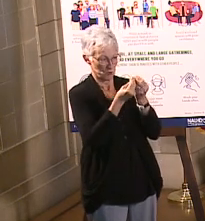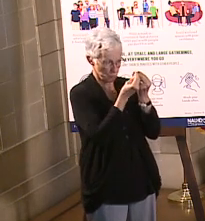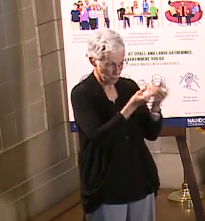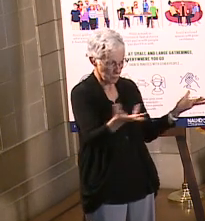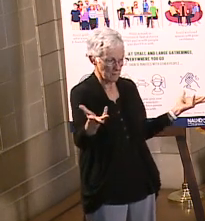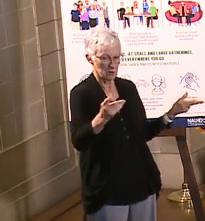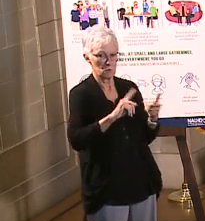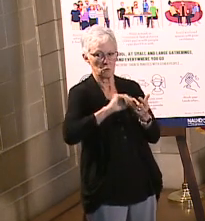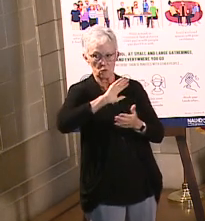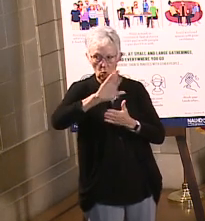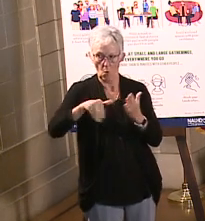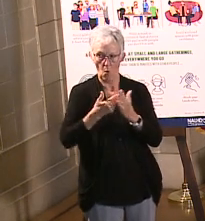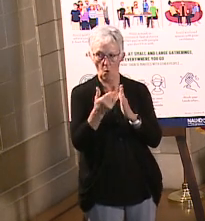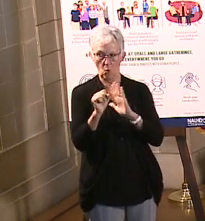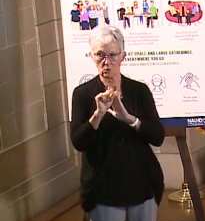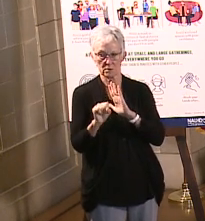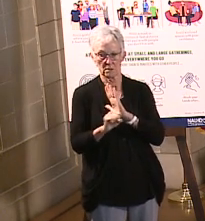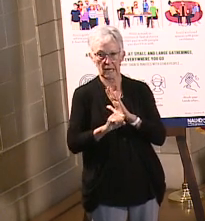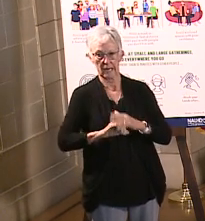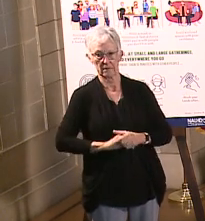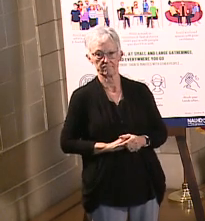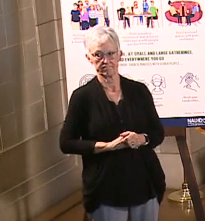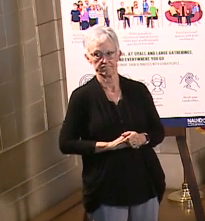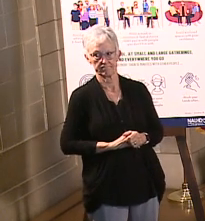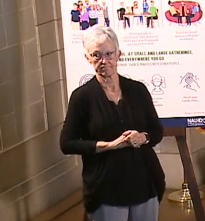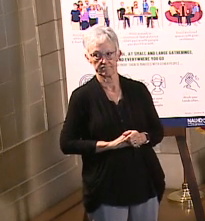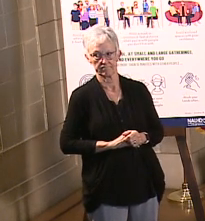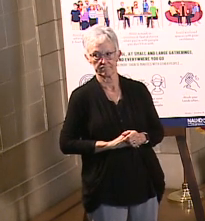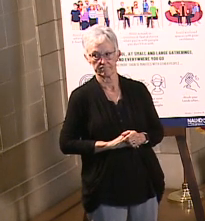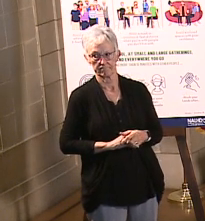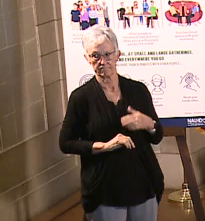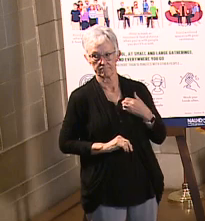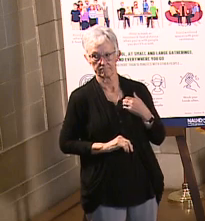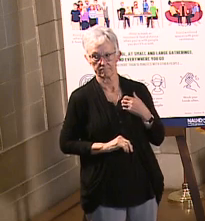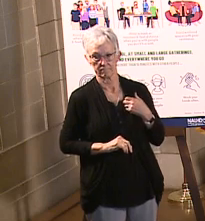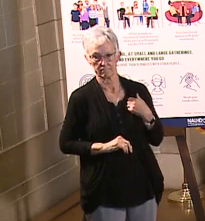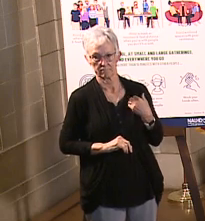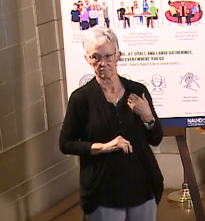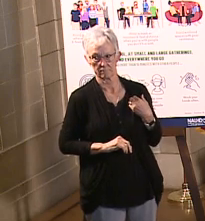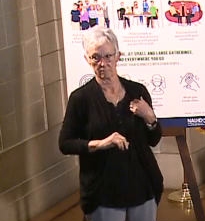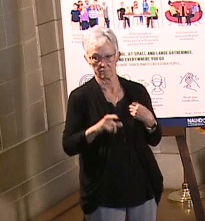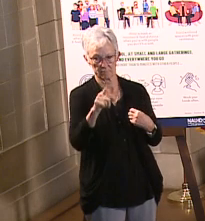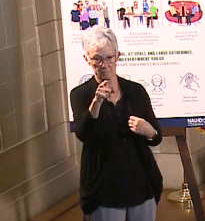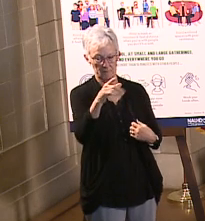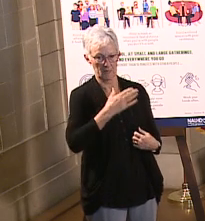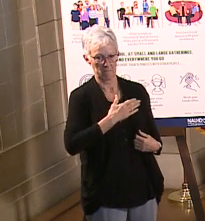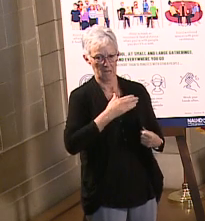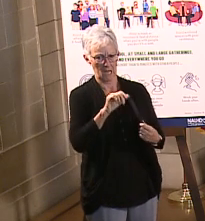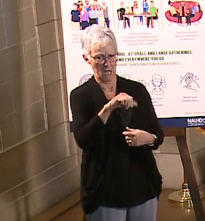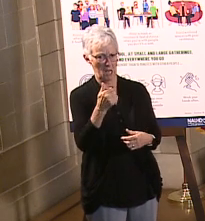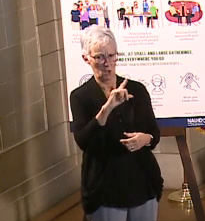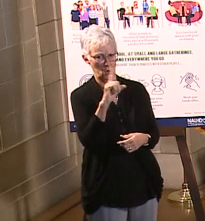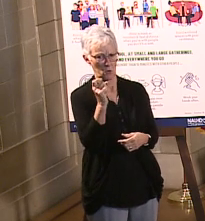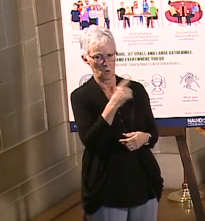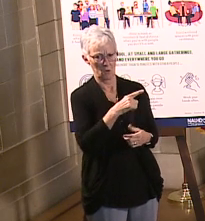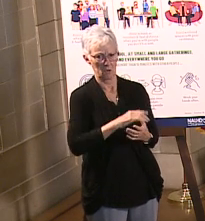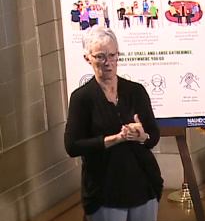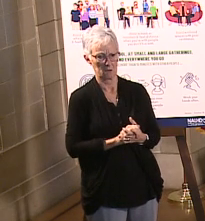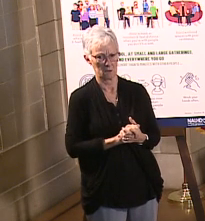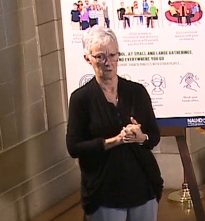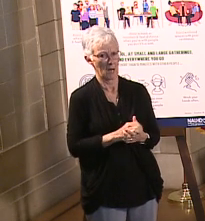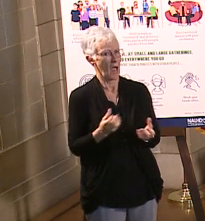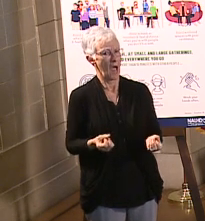caution everybody, it's going to be around healthcare workers. But that's what we're working toward, yes. And the other question is, how many people are in that